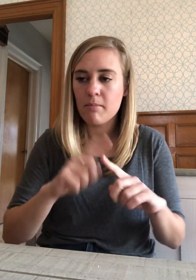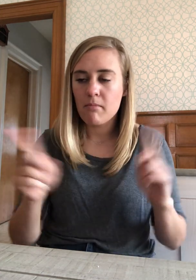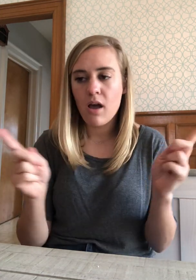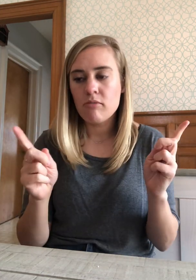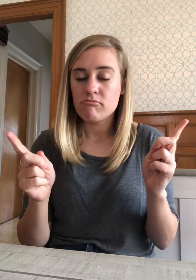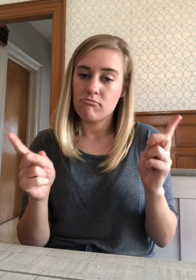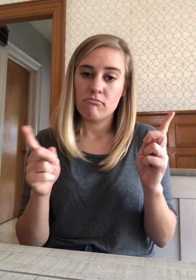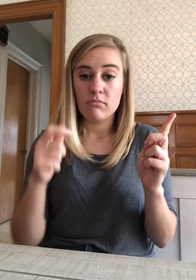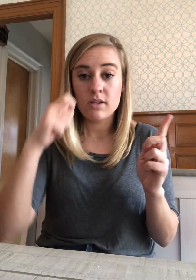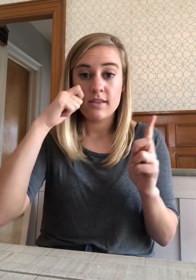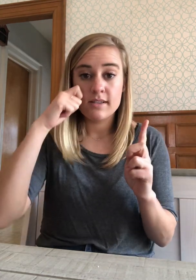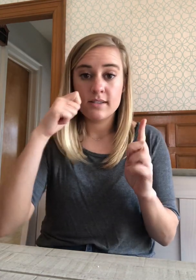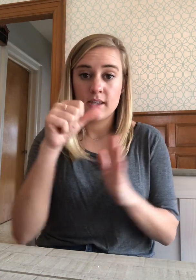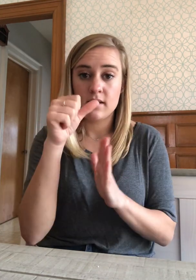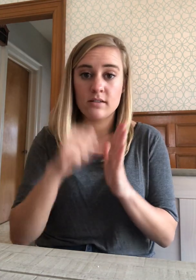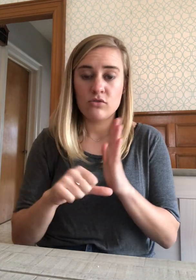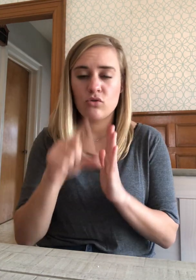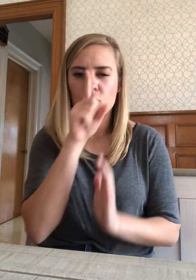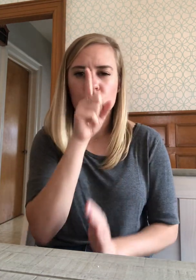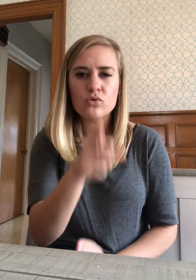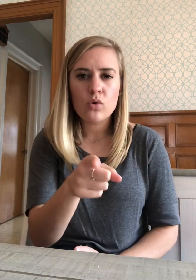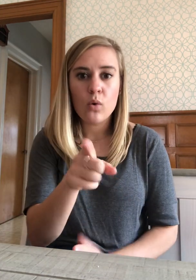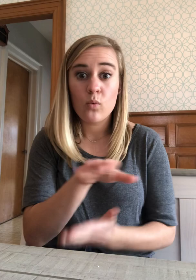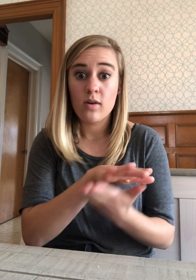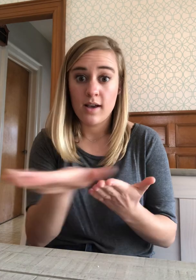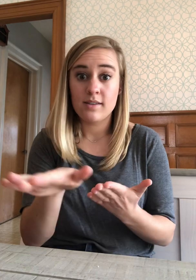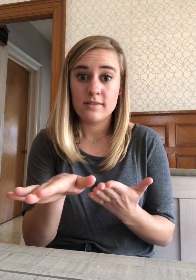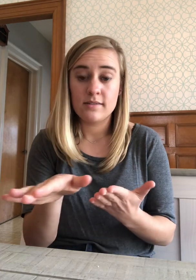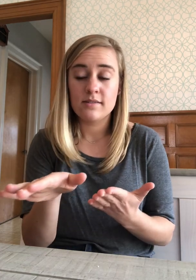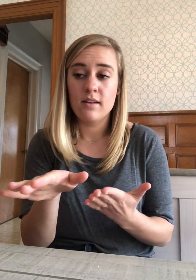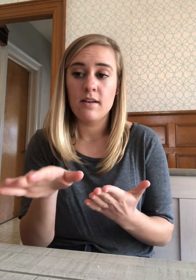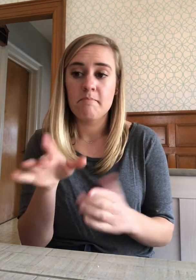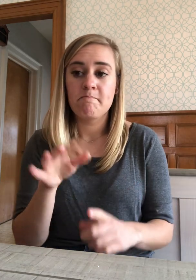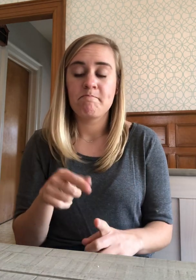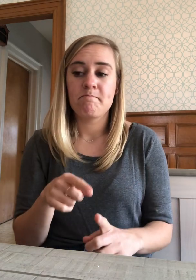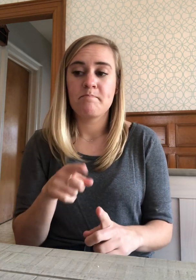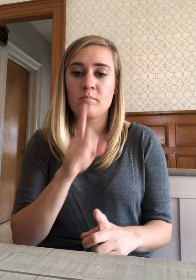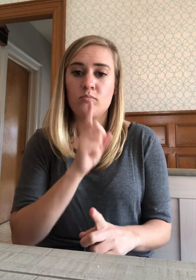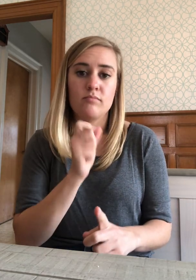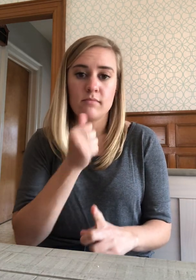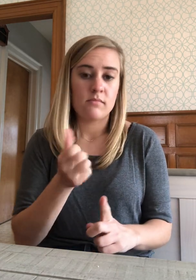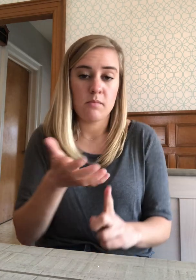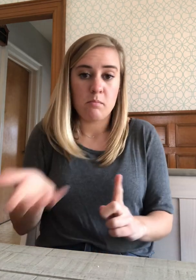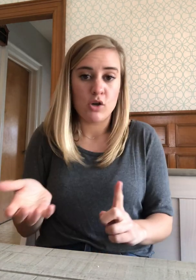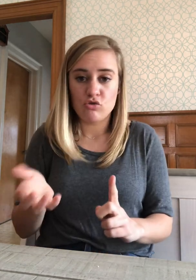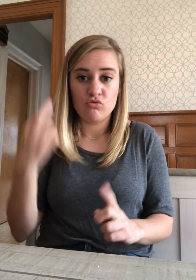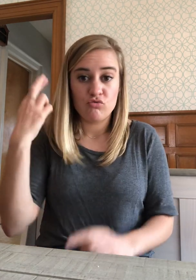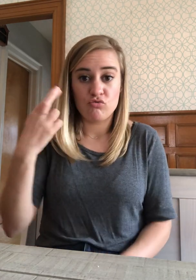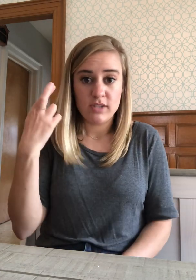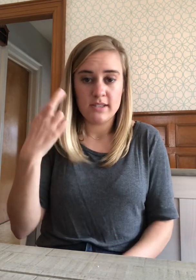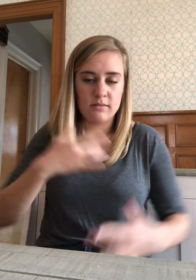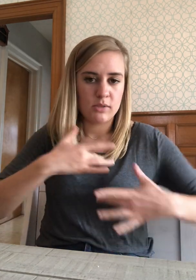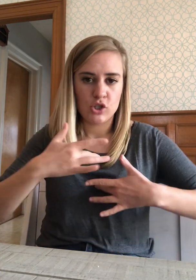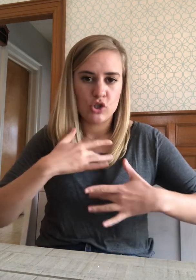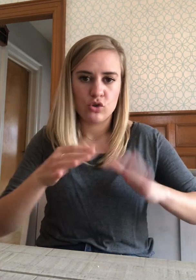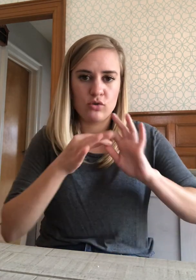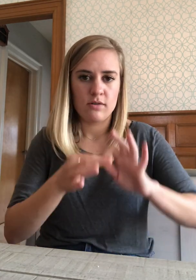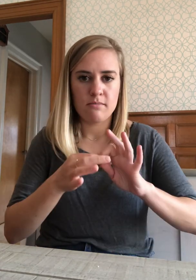skin incisions are so nice that there's really not much reason to be concerned about scarring.